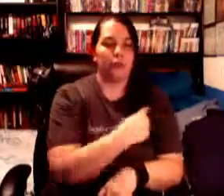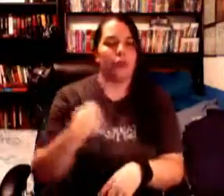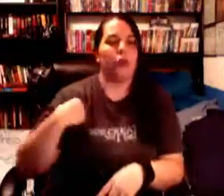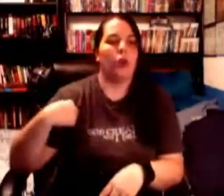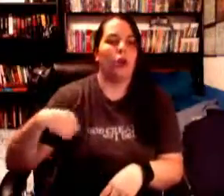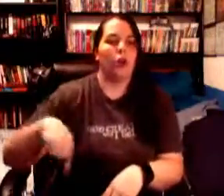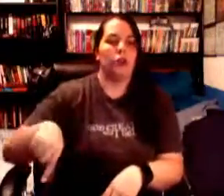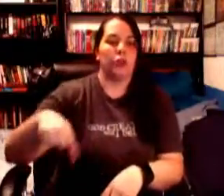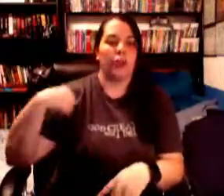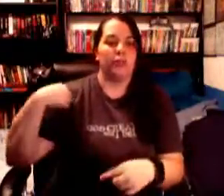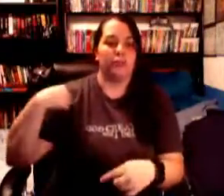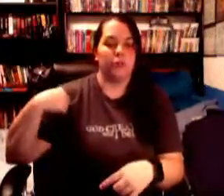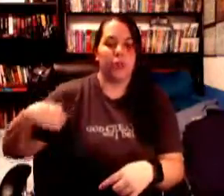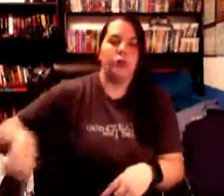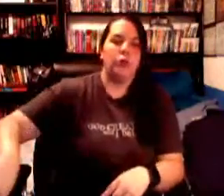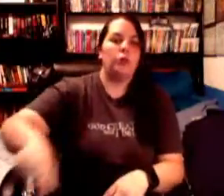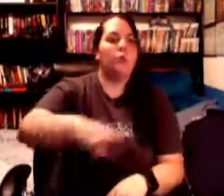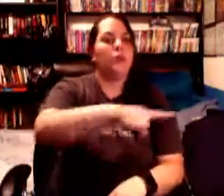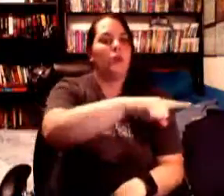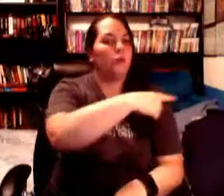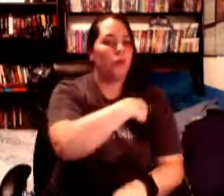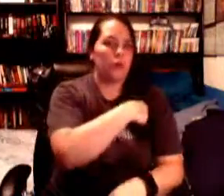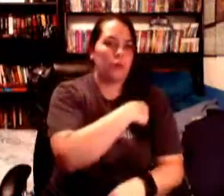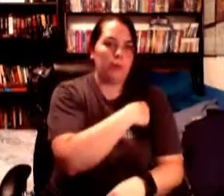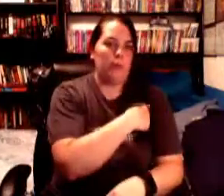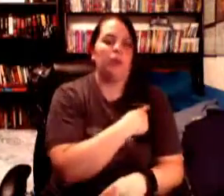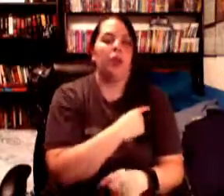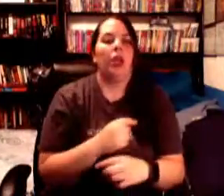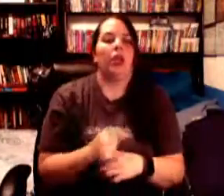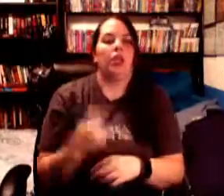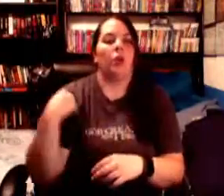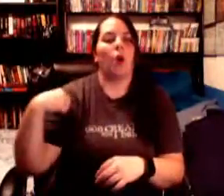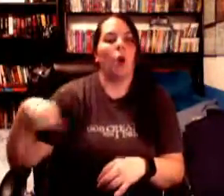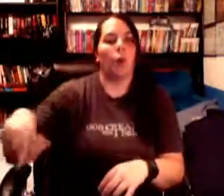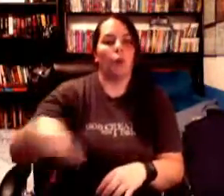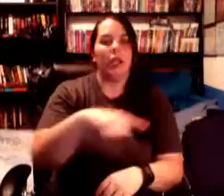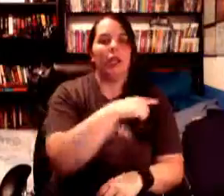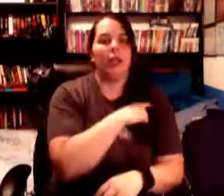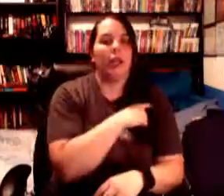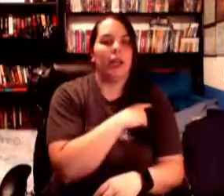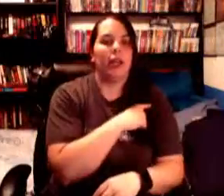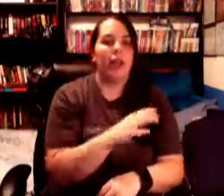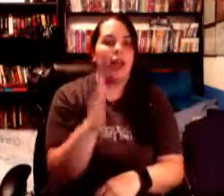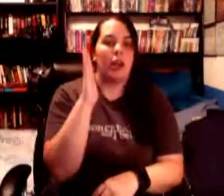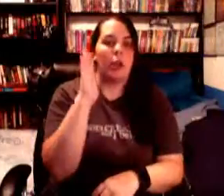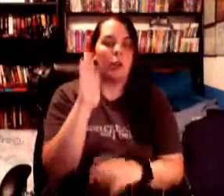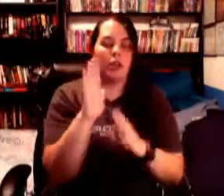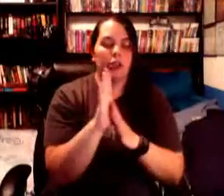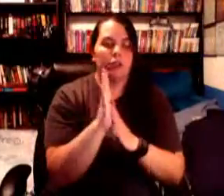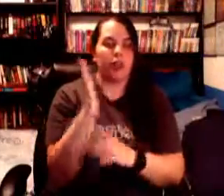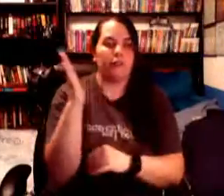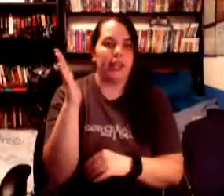shoulder. So it comes as you, and me. So, we, will is left